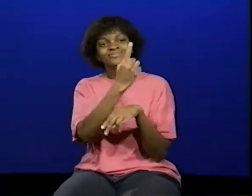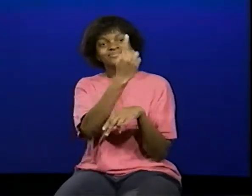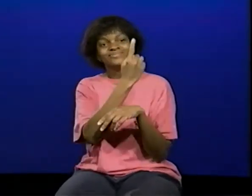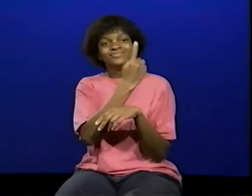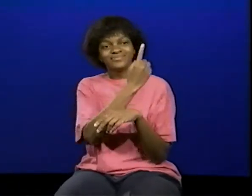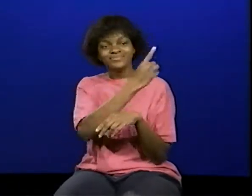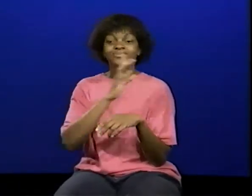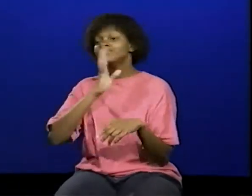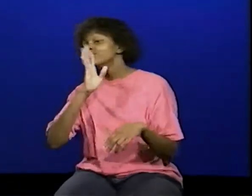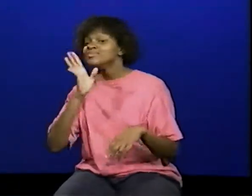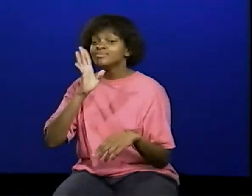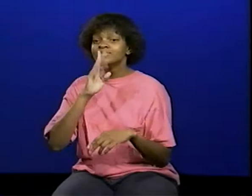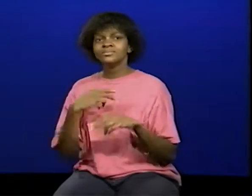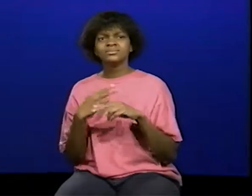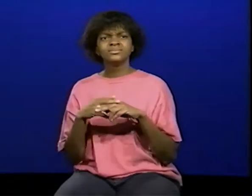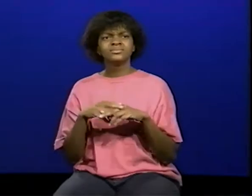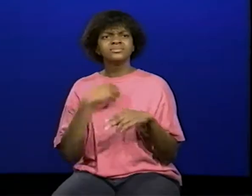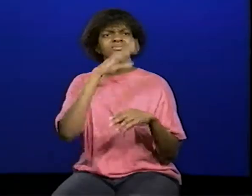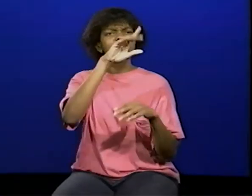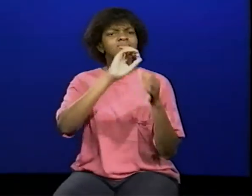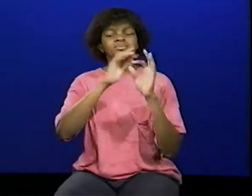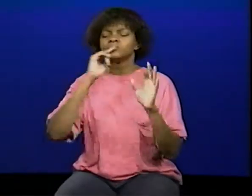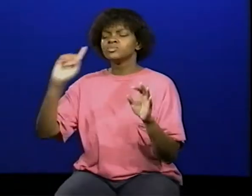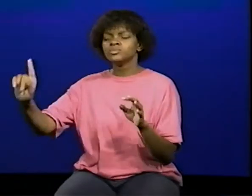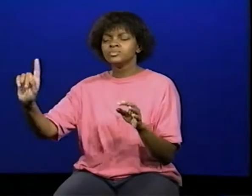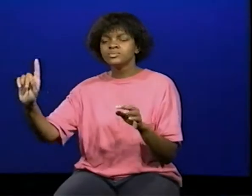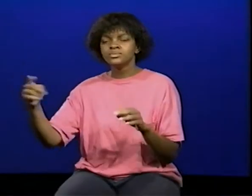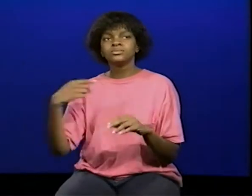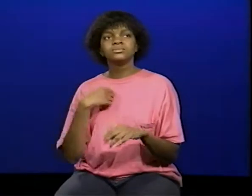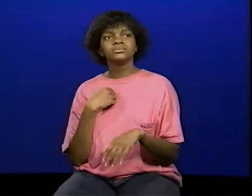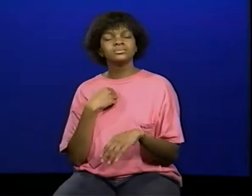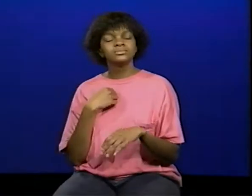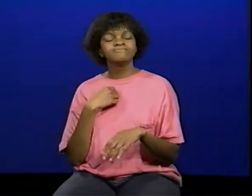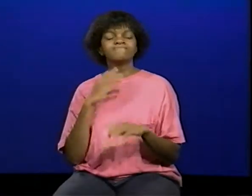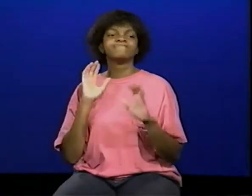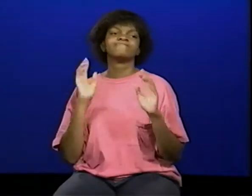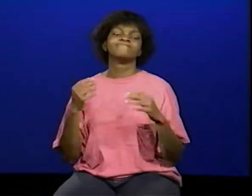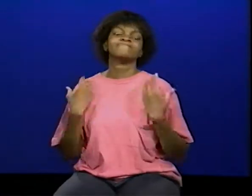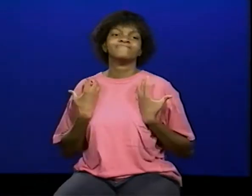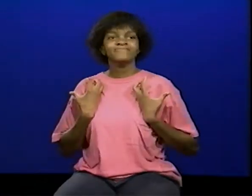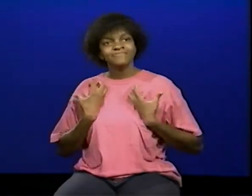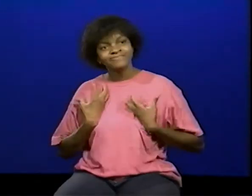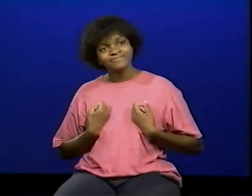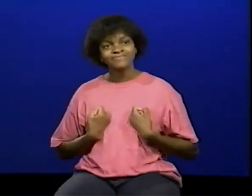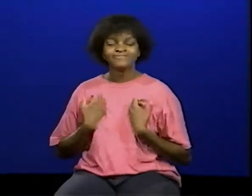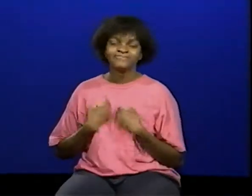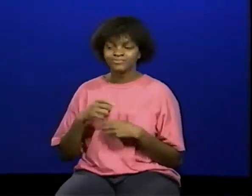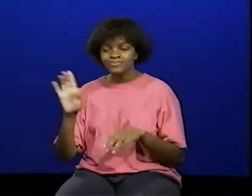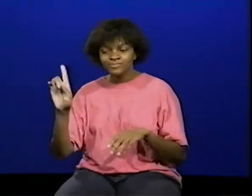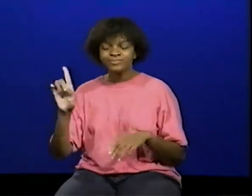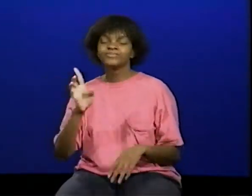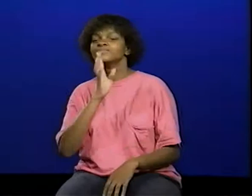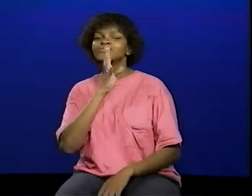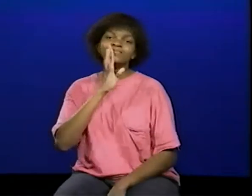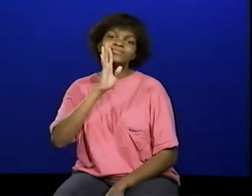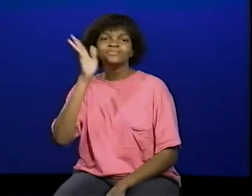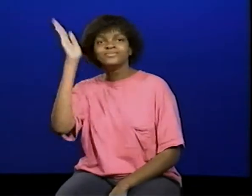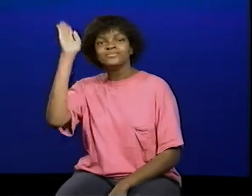them, and we smiled and said hi and so forth. And someone came in to give a presentation, and I said, "Excuse me," and tried to ask someone about